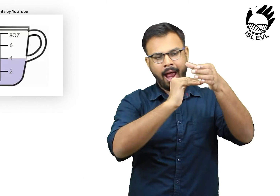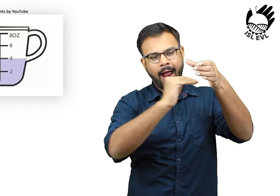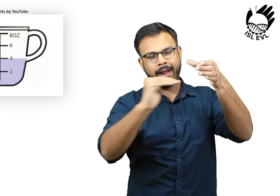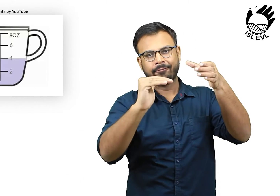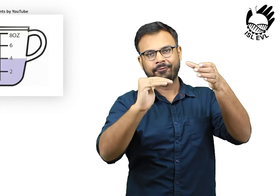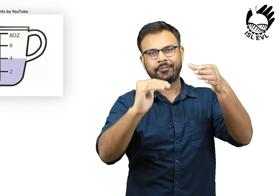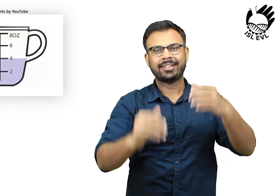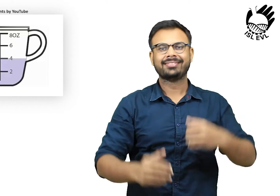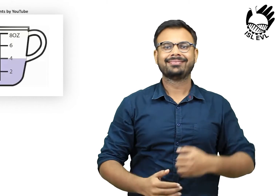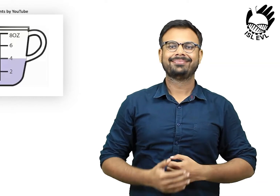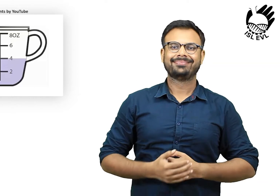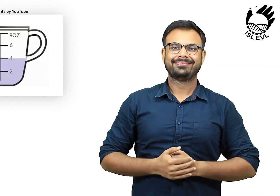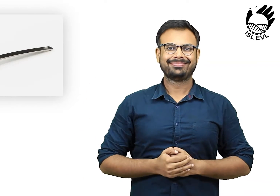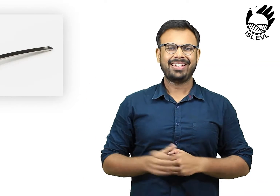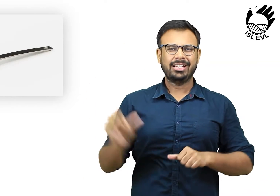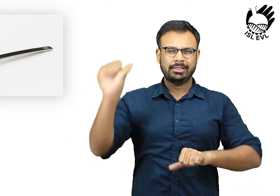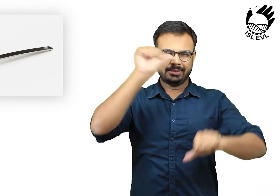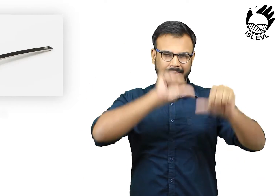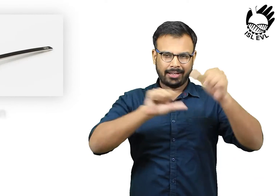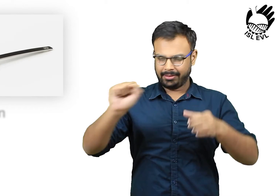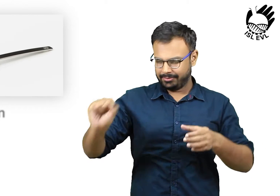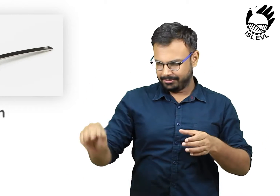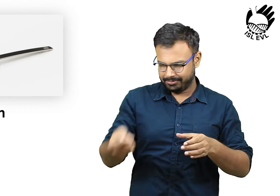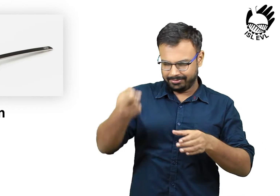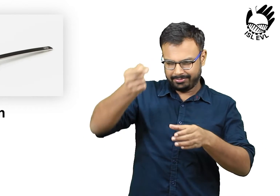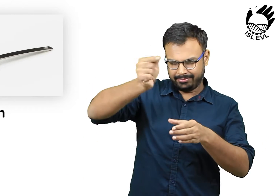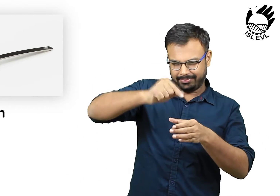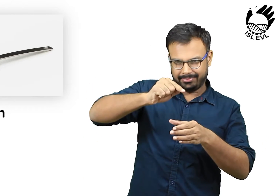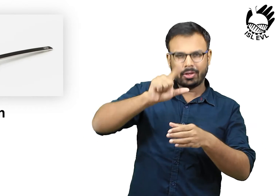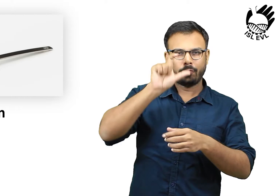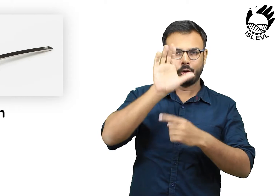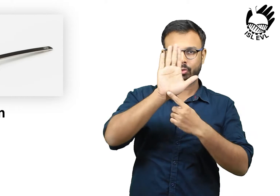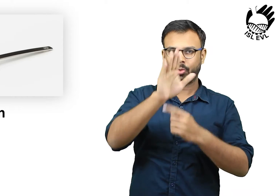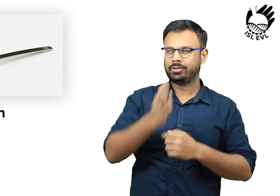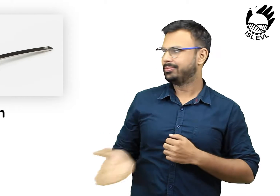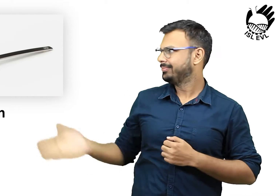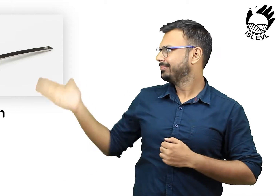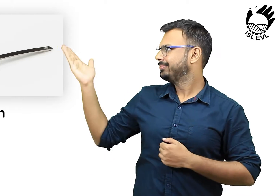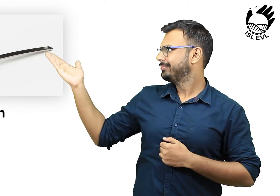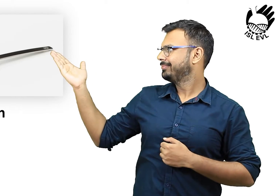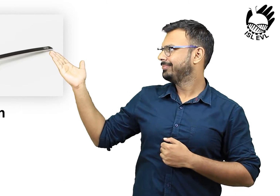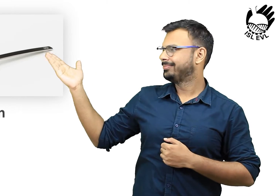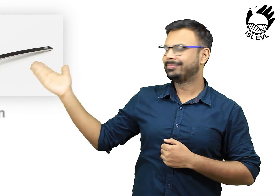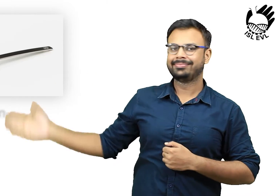table salt, sugar, Epsom salts, alum, potassium nitrate.